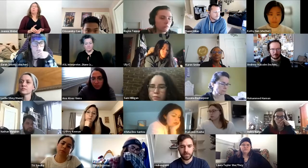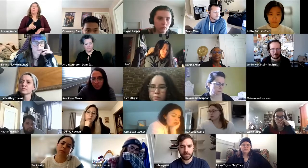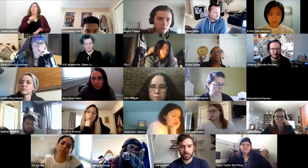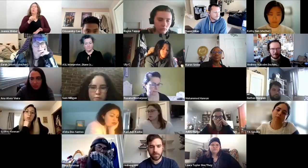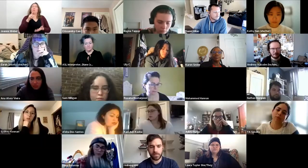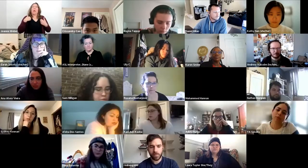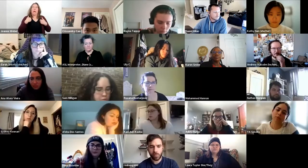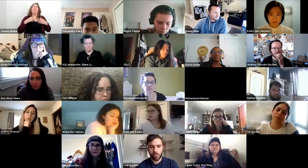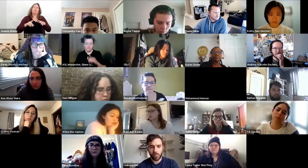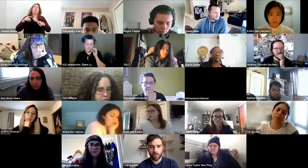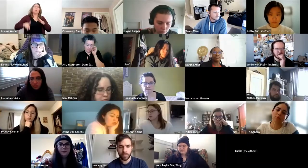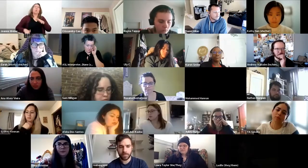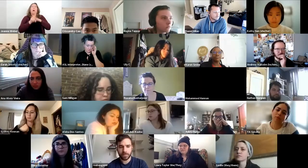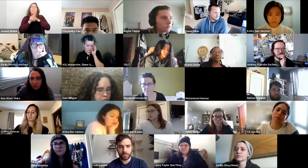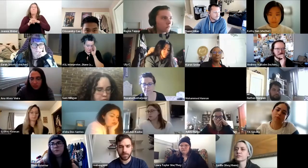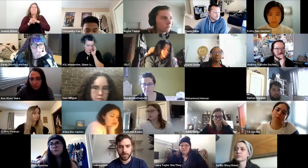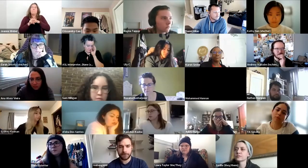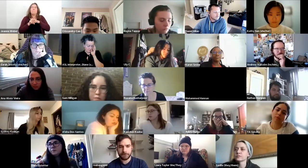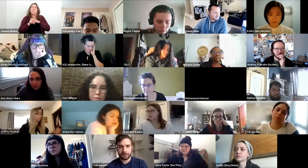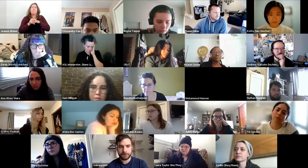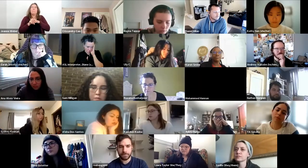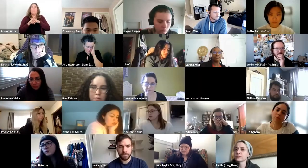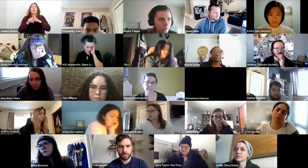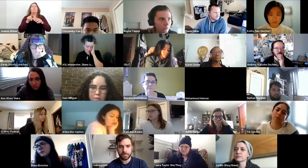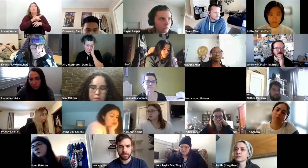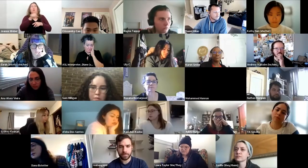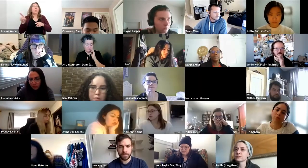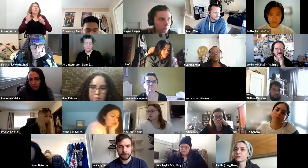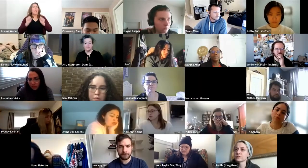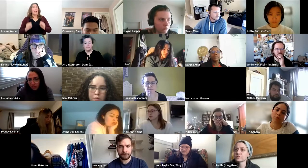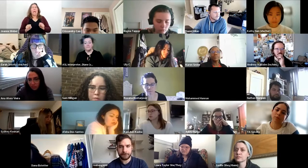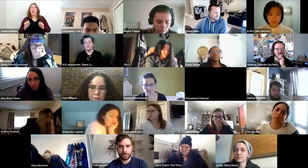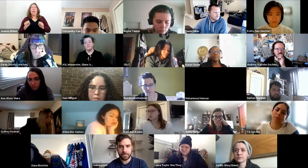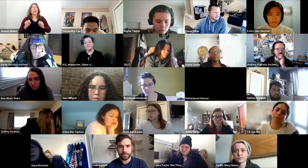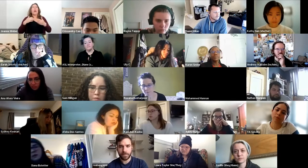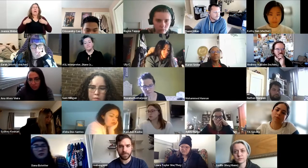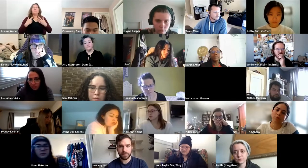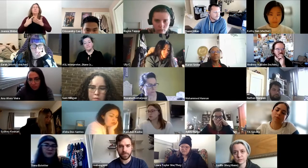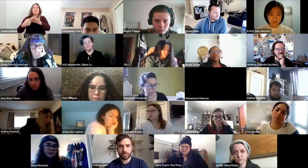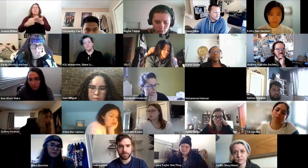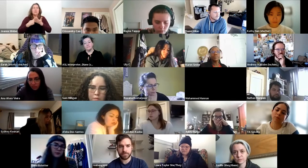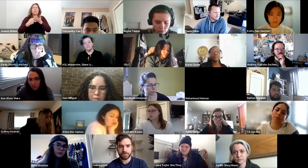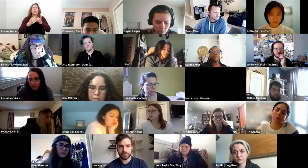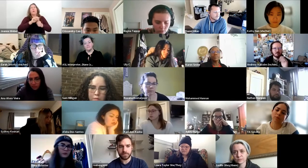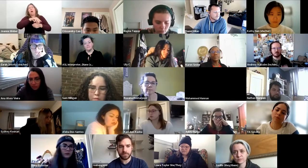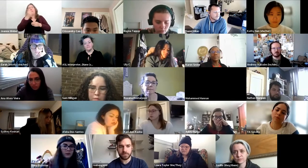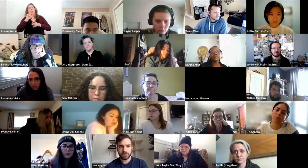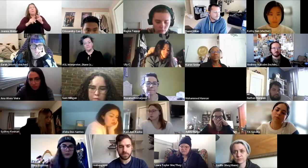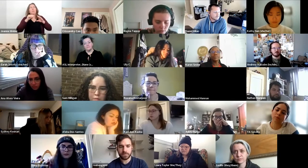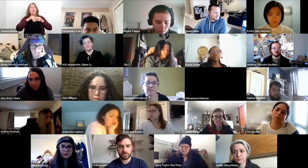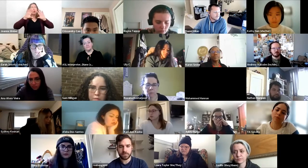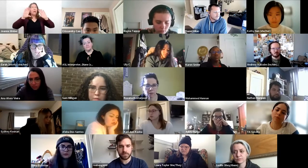to. The main benefit, if you do show up, is that you will be able to